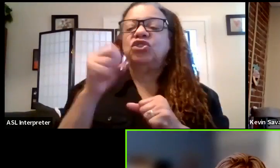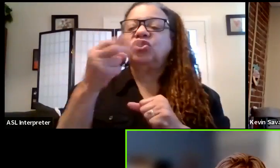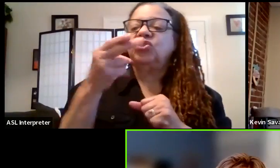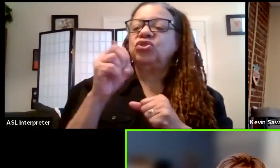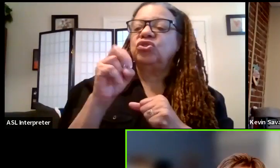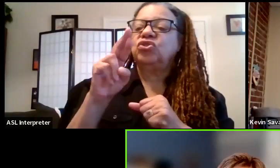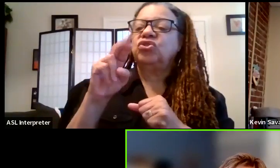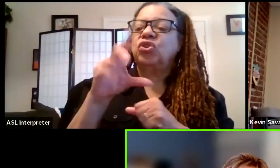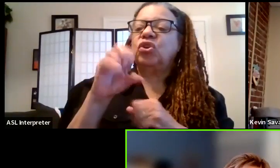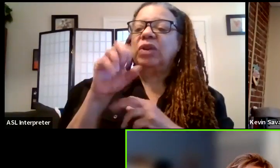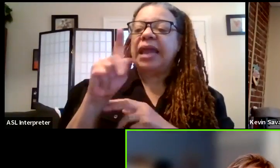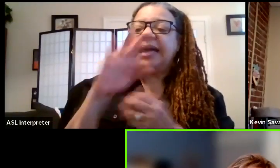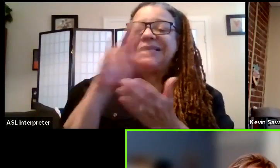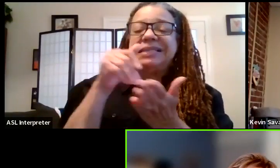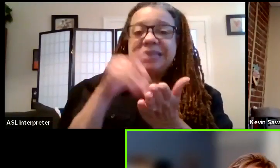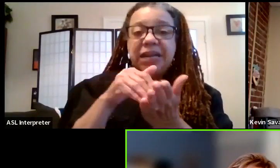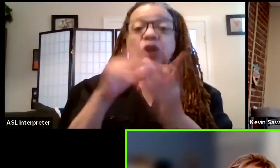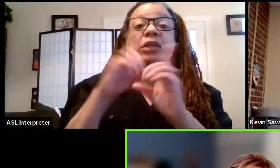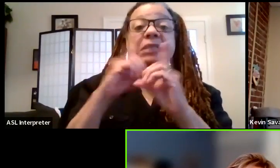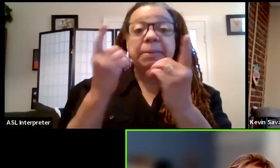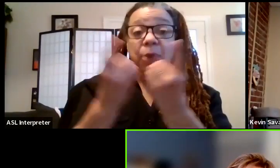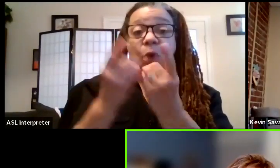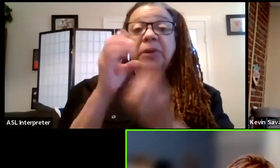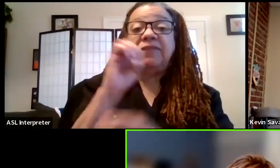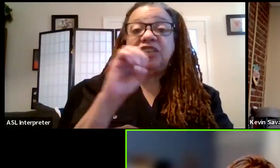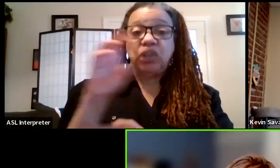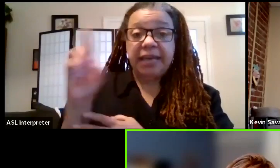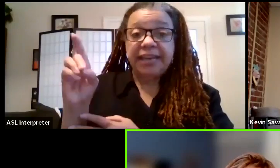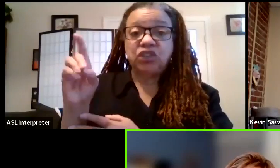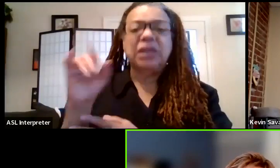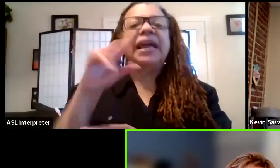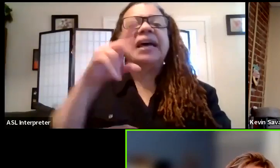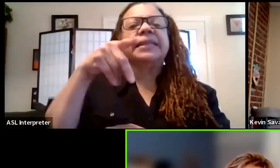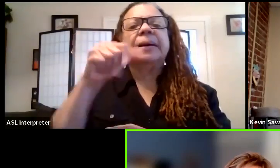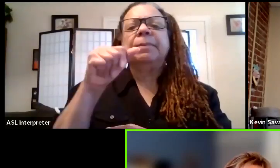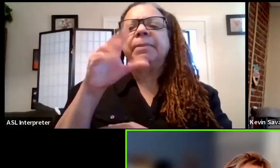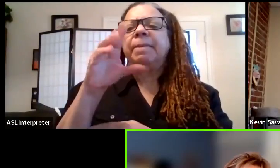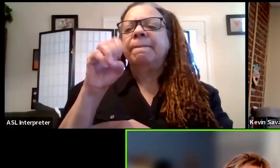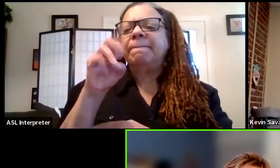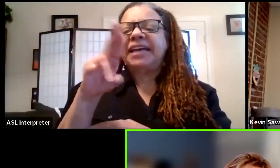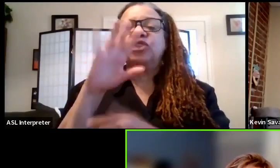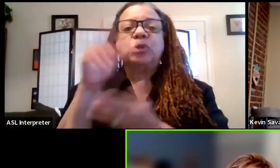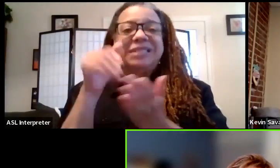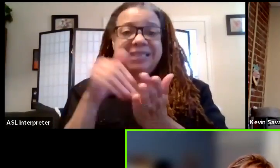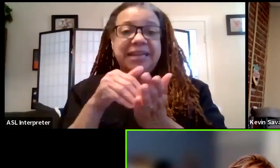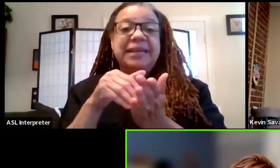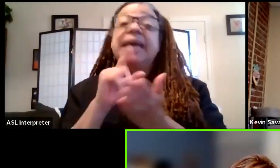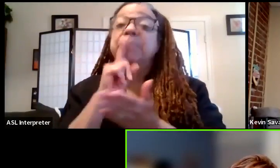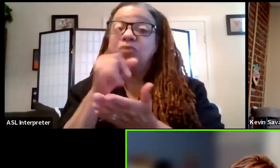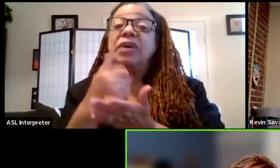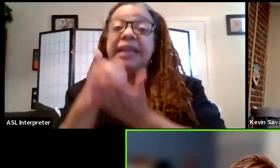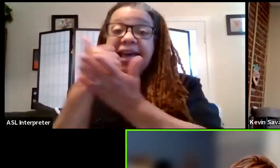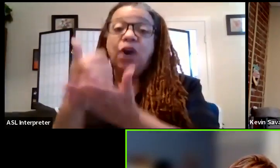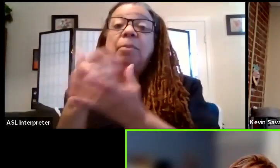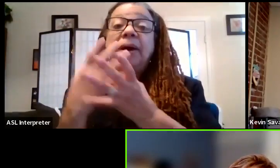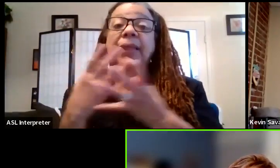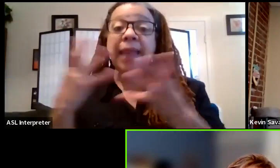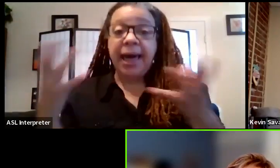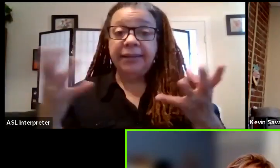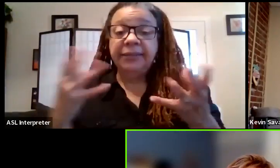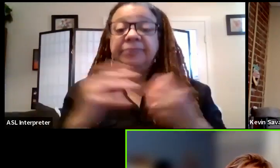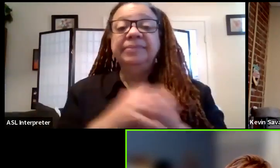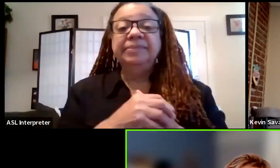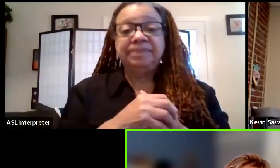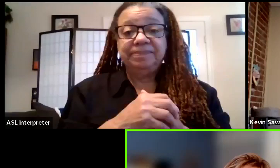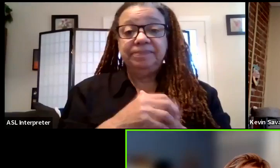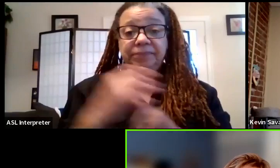of Education, and also national organizations like the PACER Center that really can be quite helpful. And we